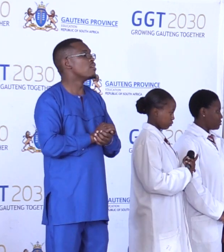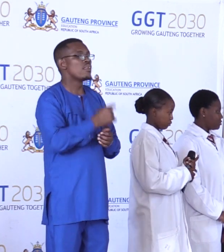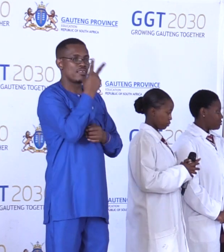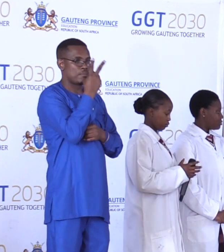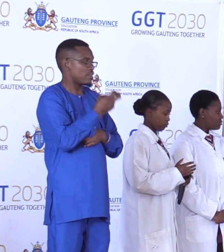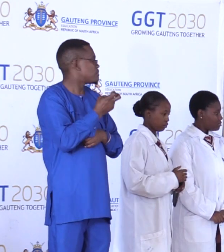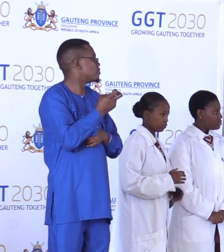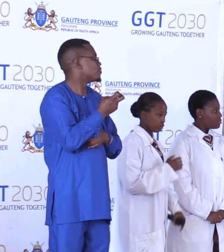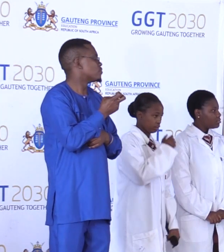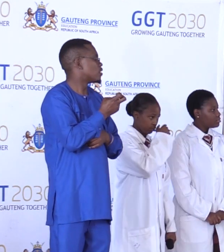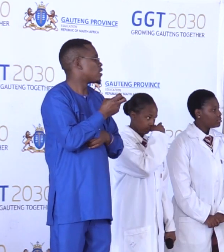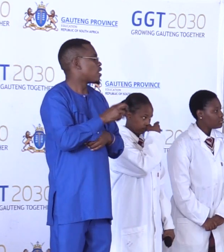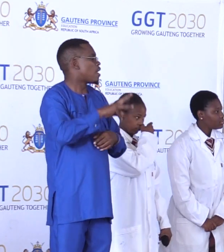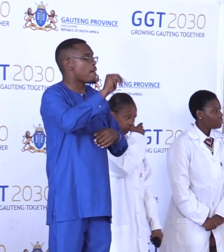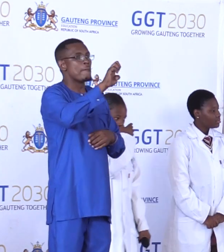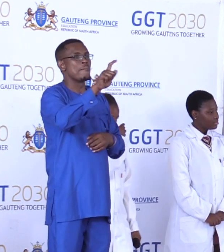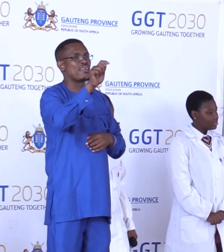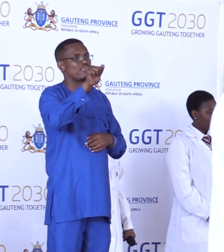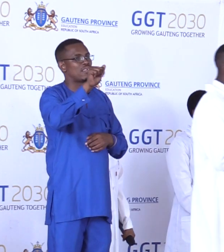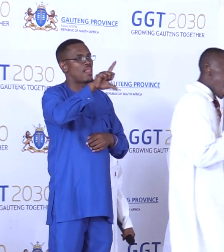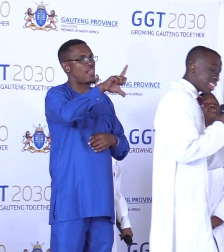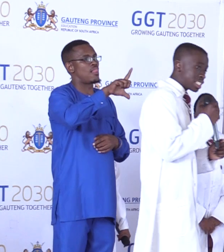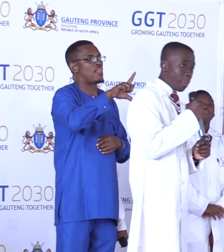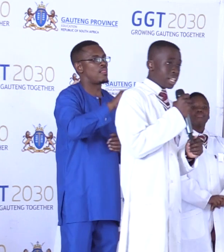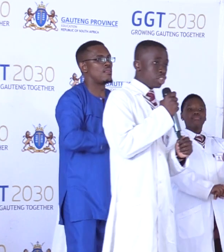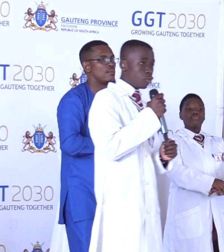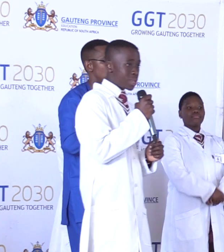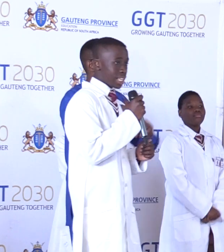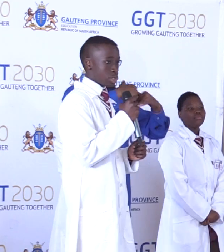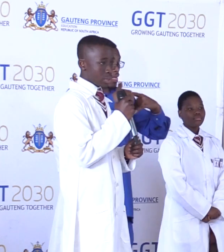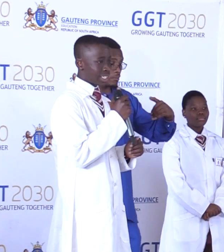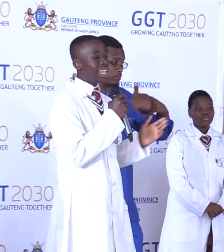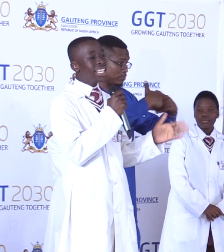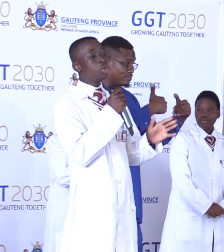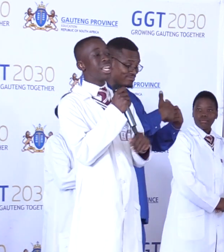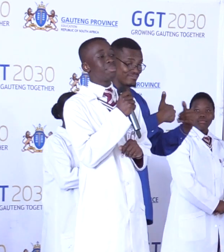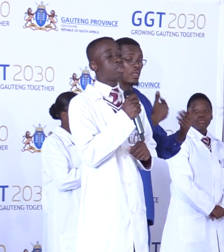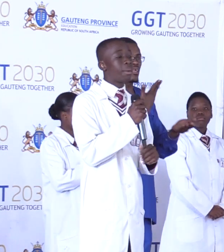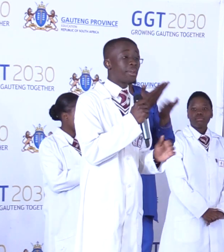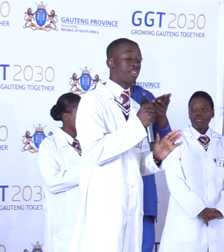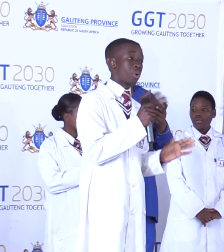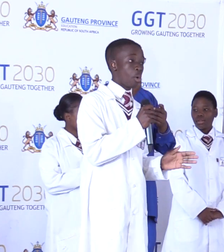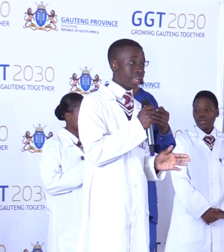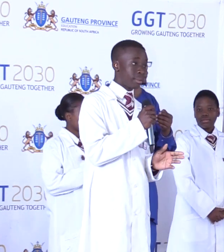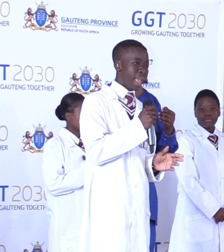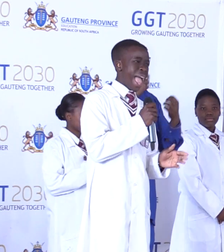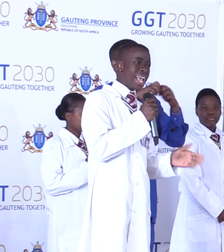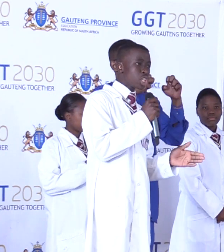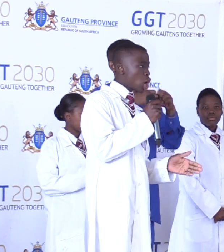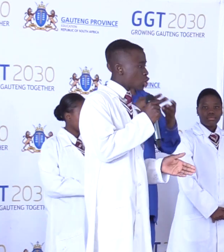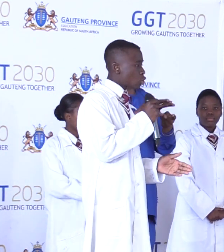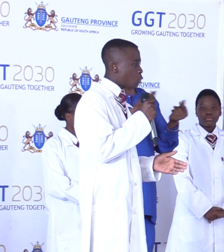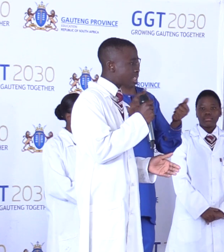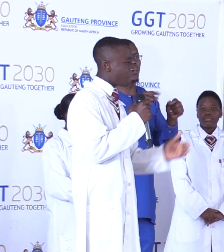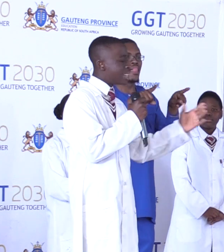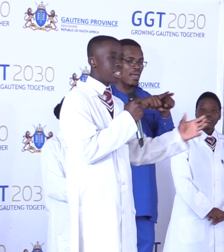and the black bin for metal. The separation of waste at source can lead to less material being thrown away. As